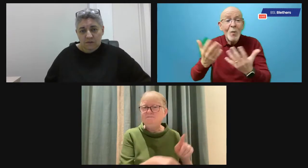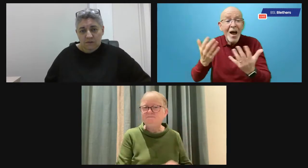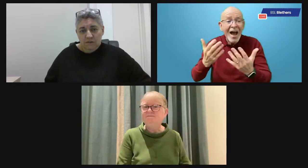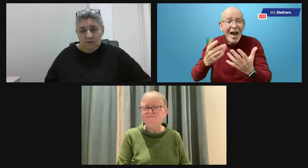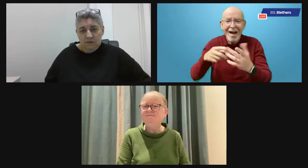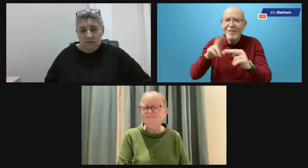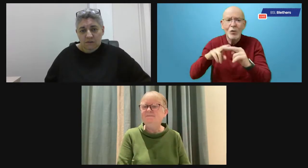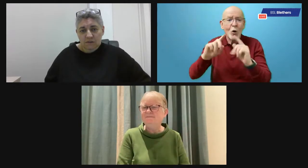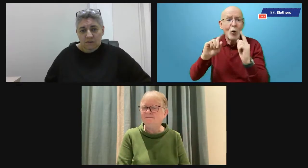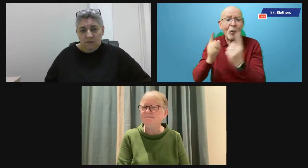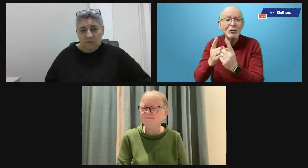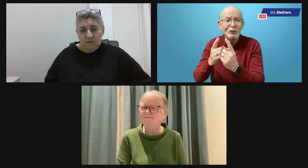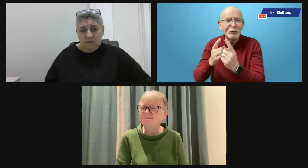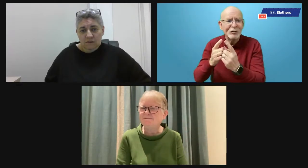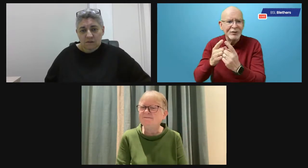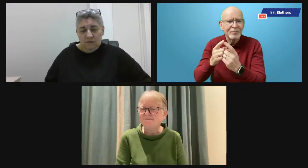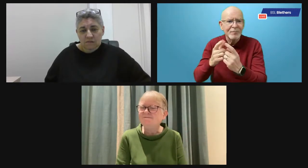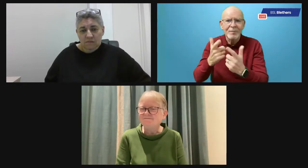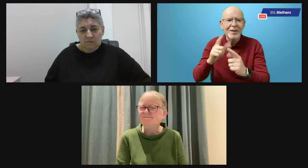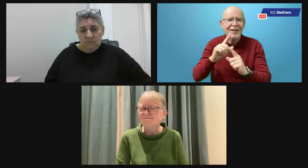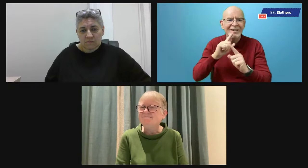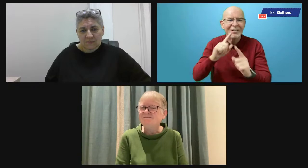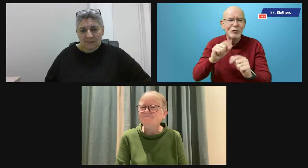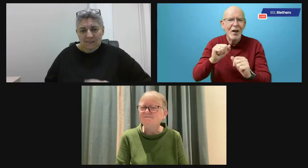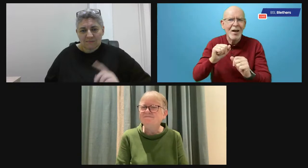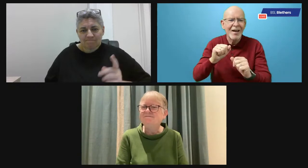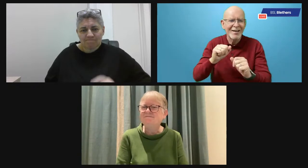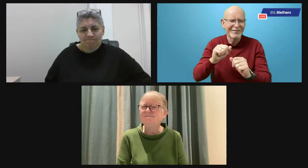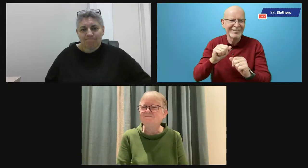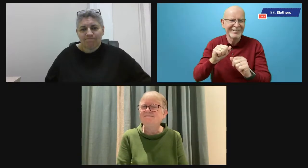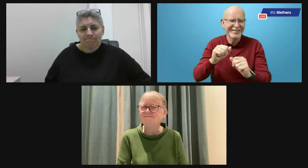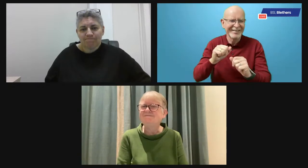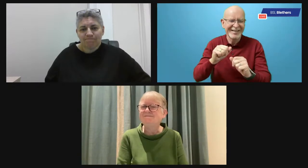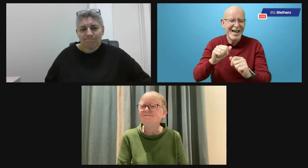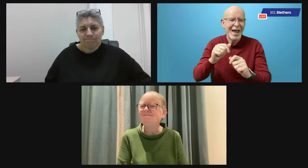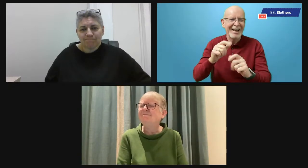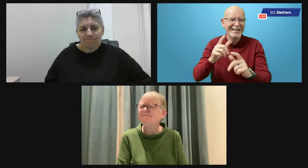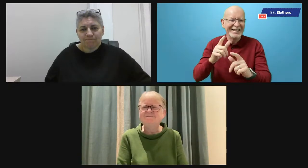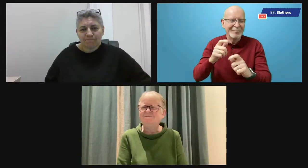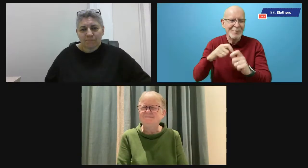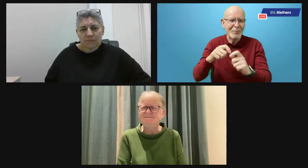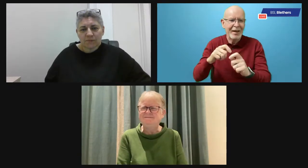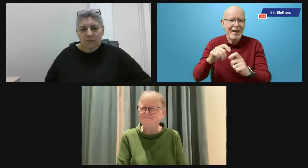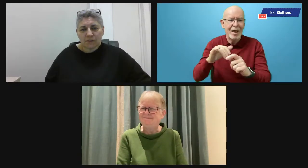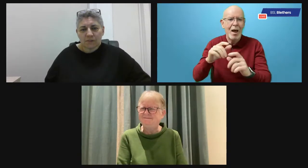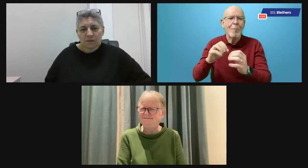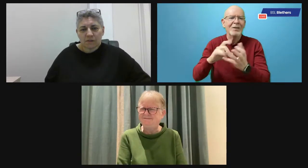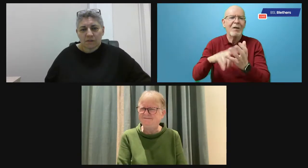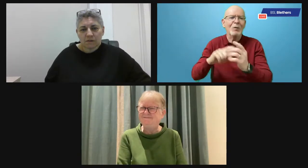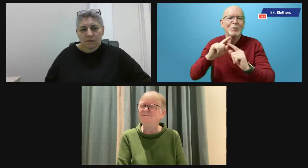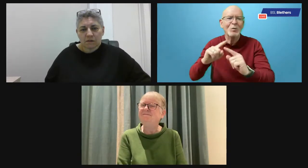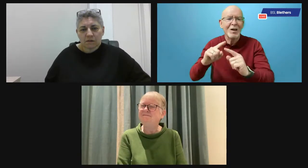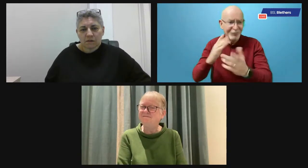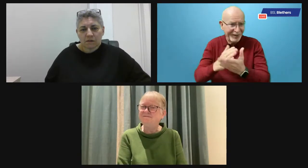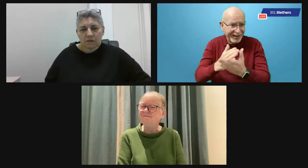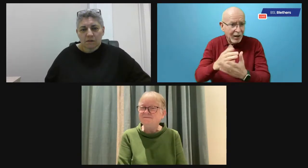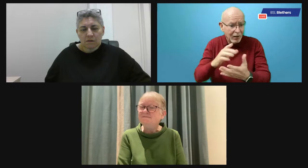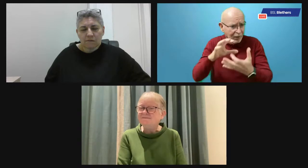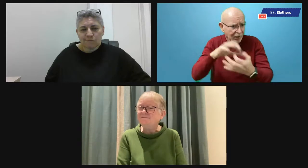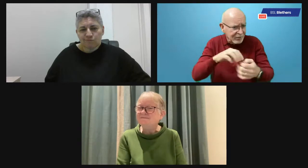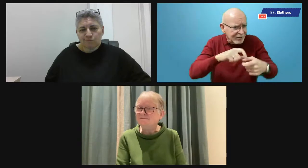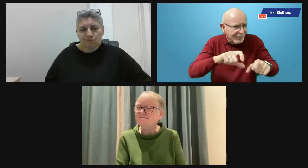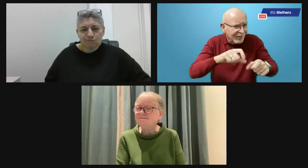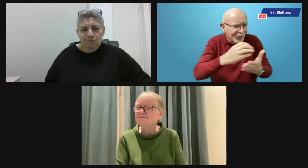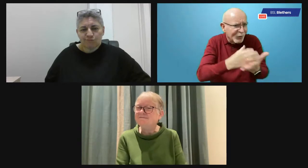However, but it doesn't matter if you're teaching at university. It would sound daft at university. Say you're a